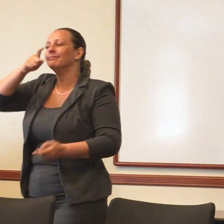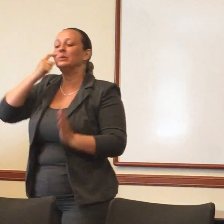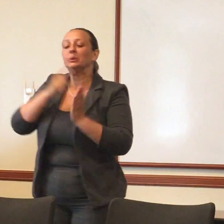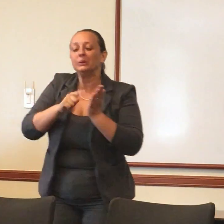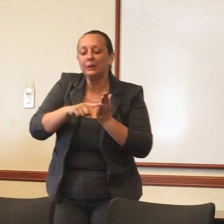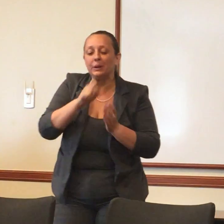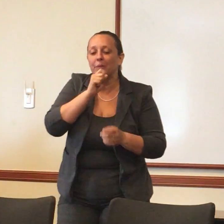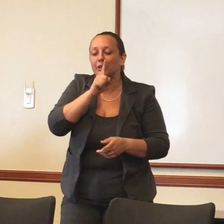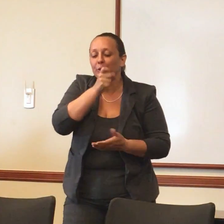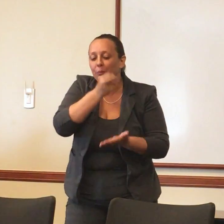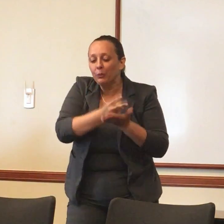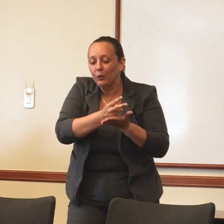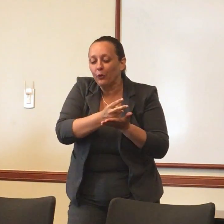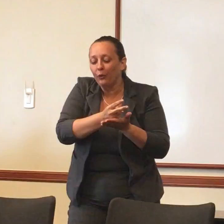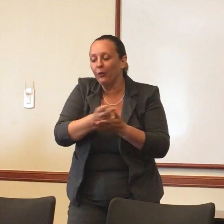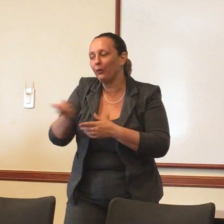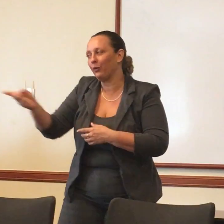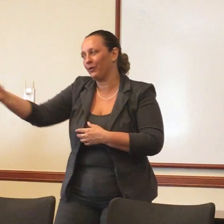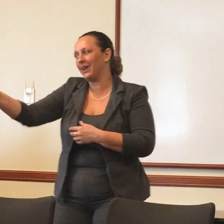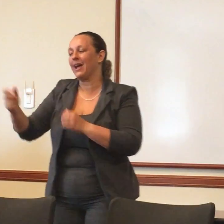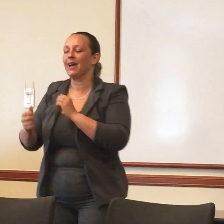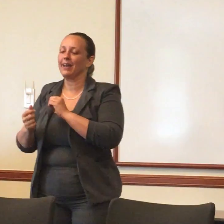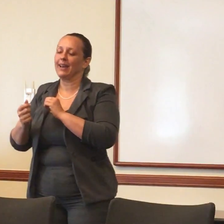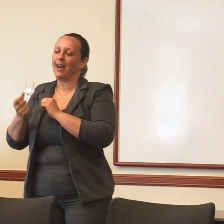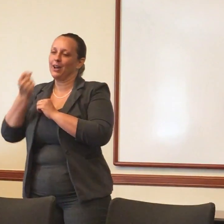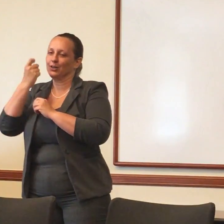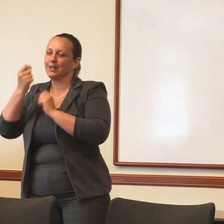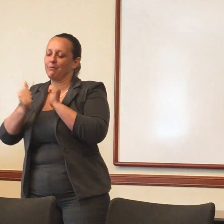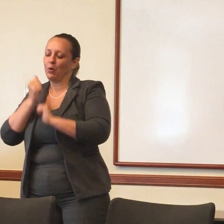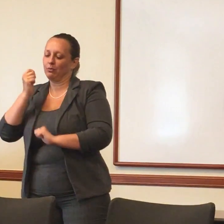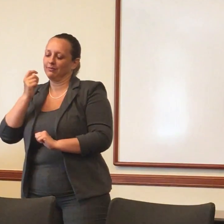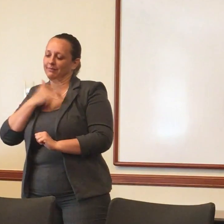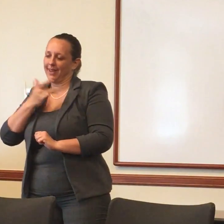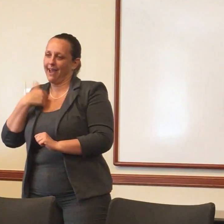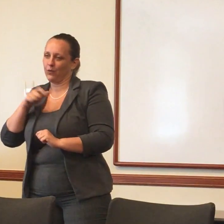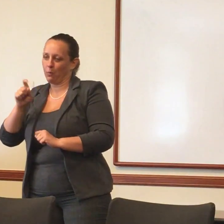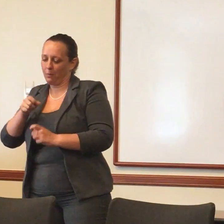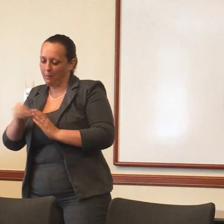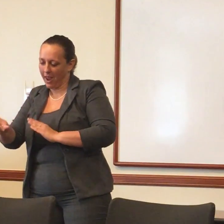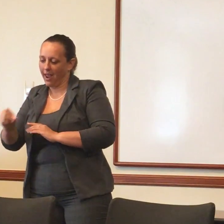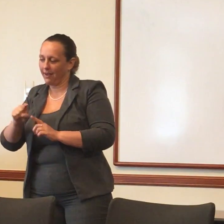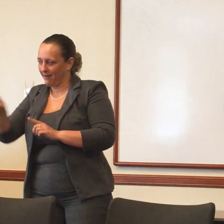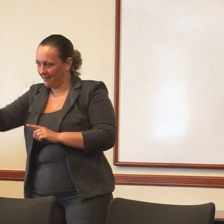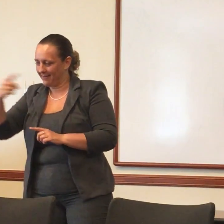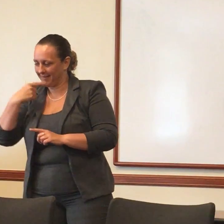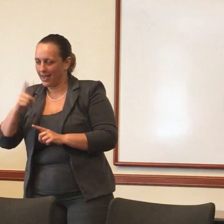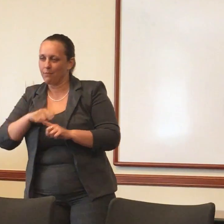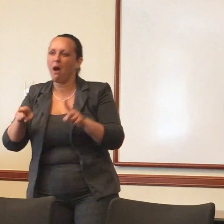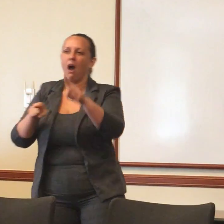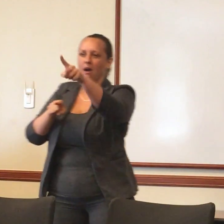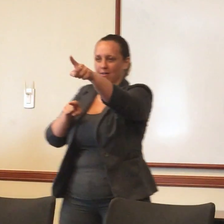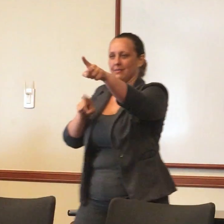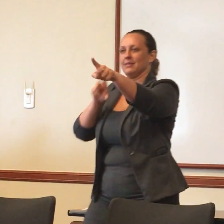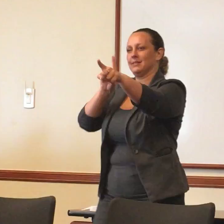really benefit. Most places have to pay, is what Rob was saying.